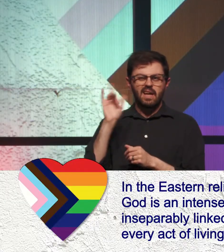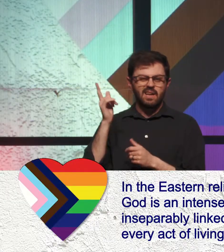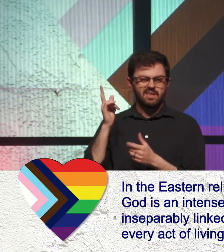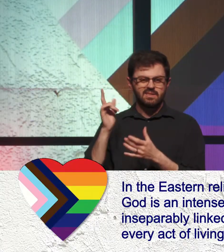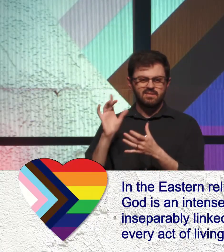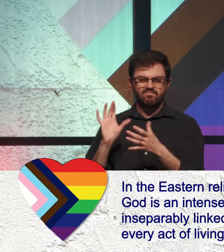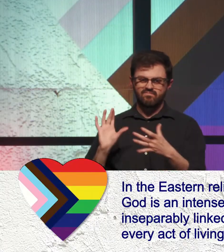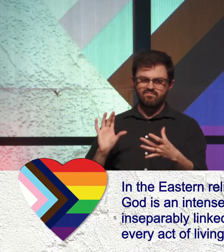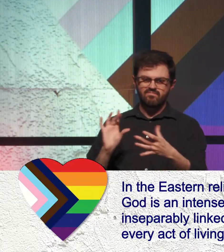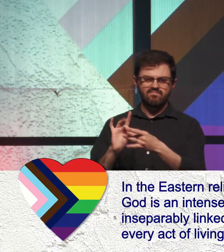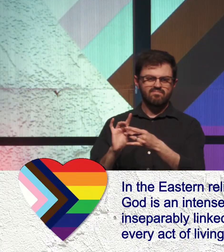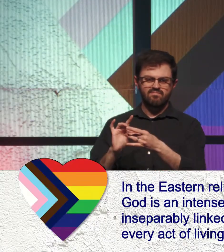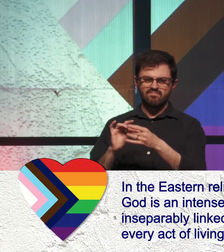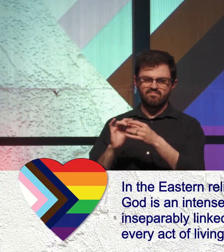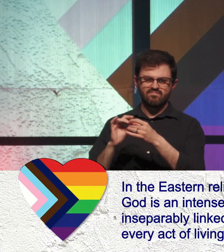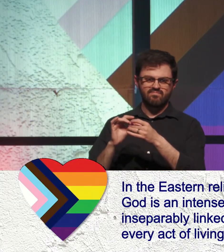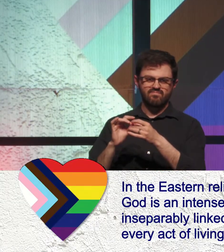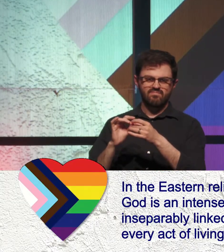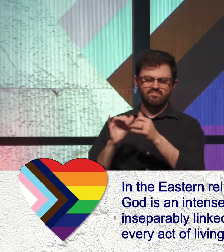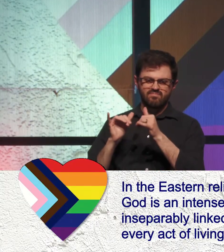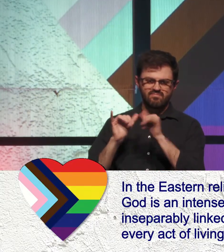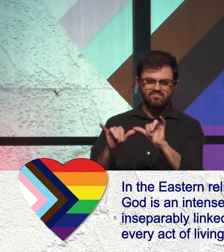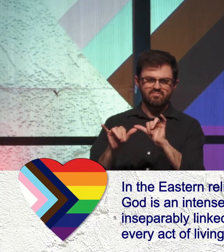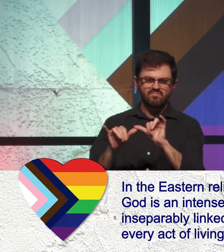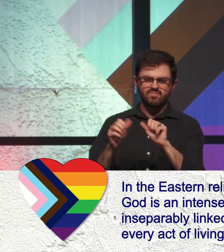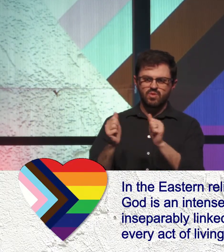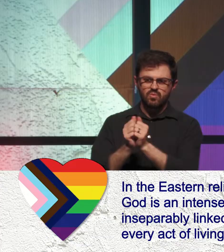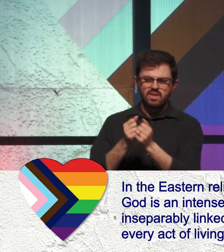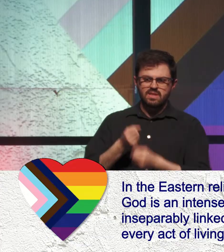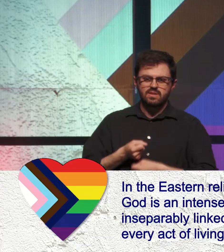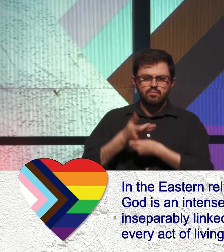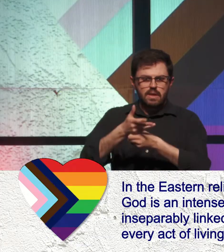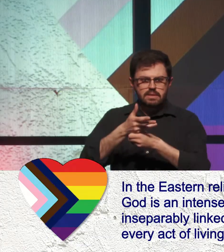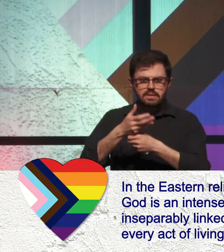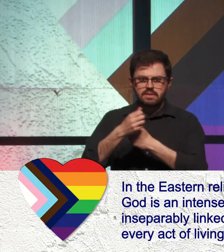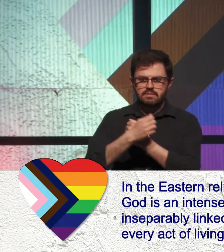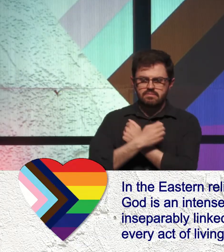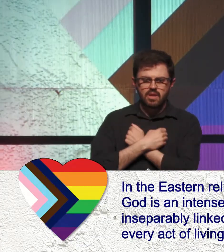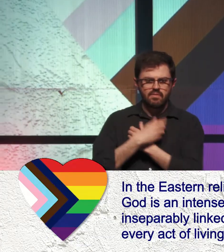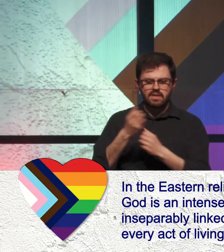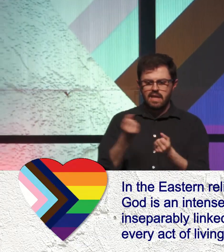the expression of this love in every act